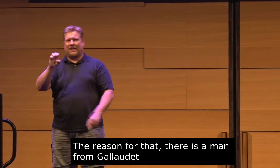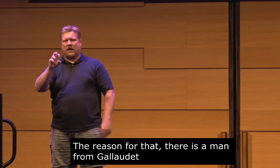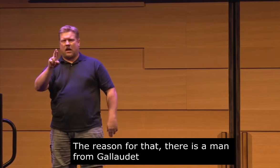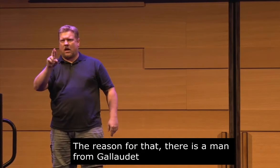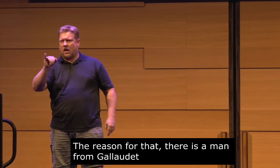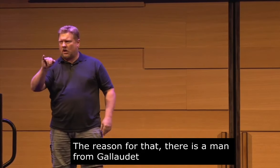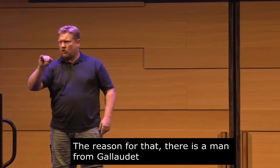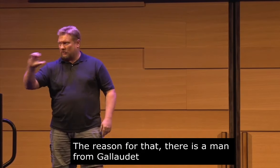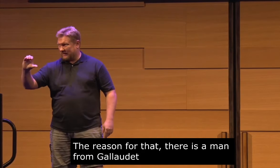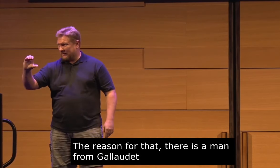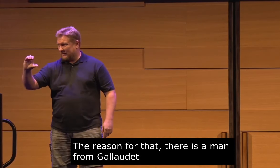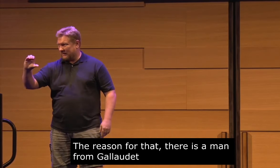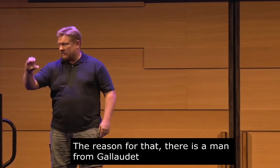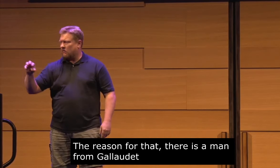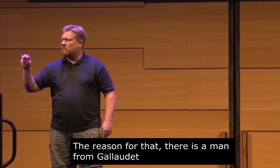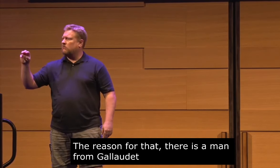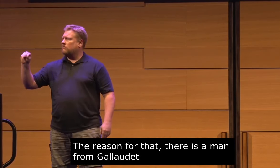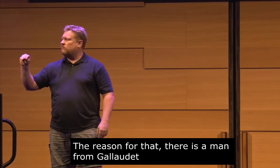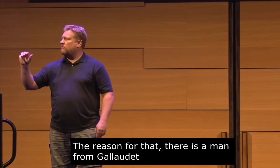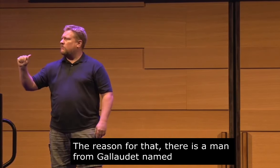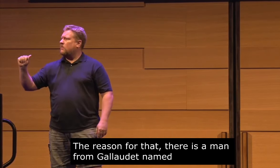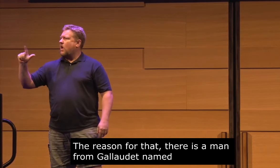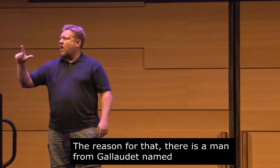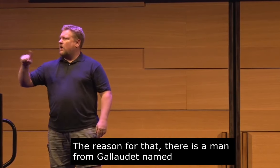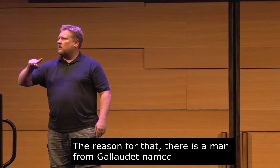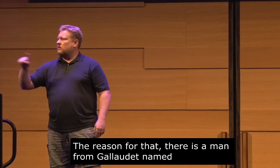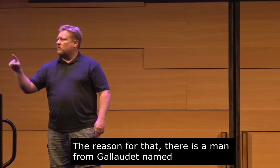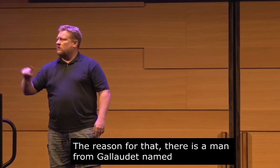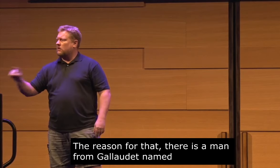Gallaudet named